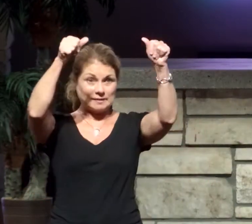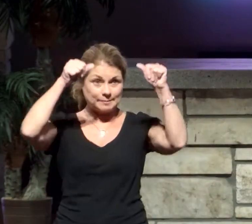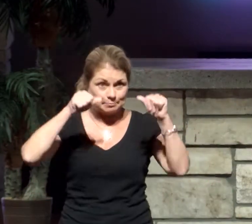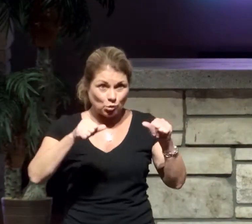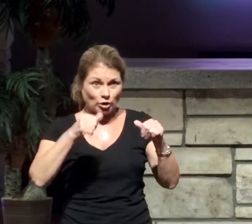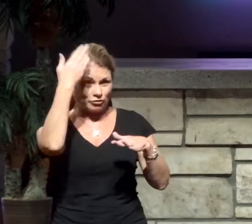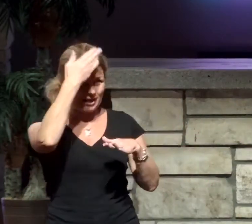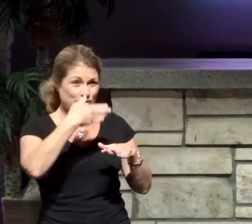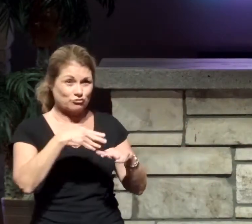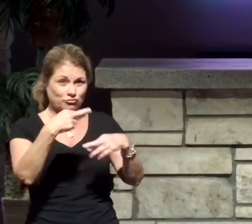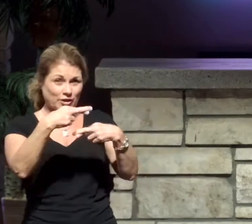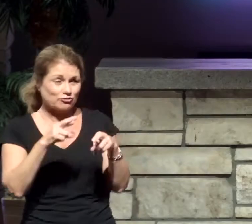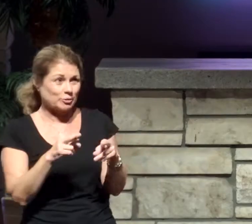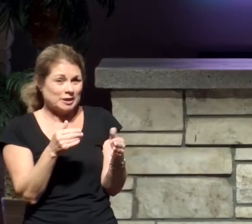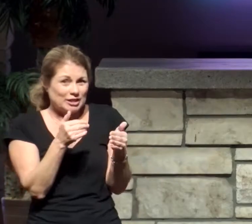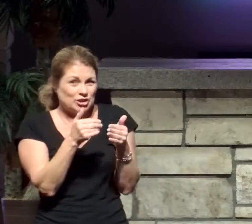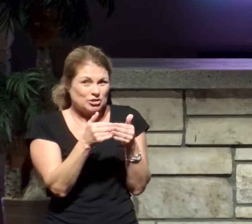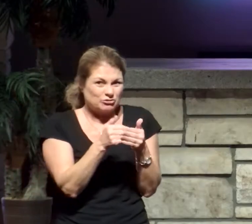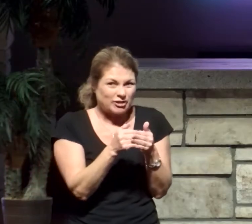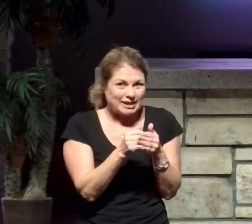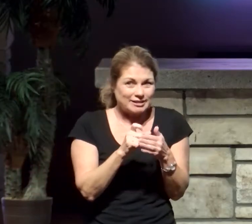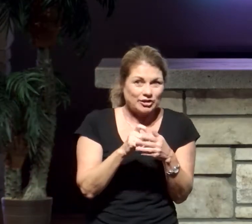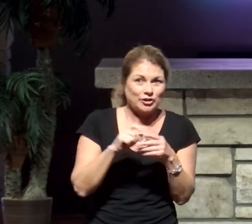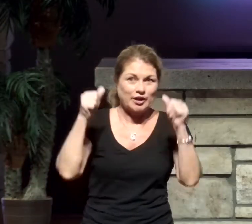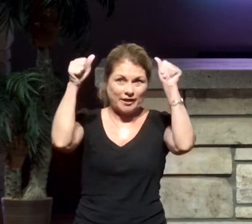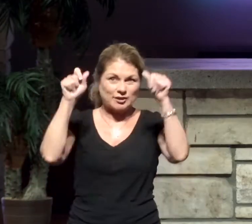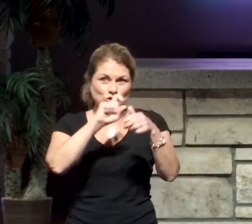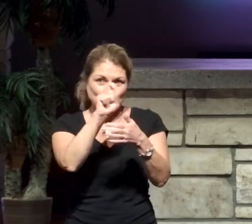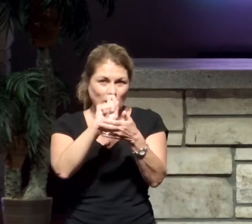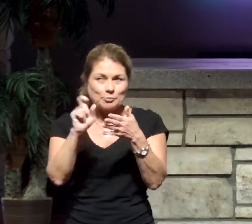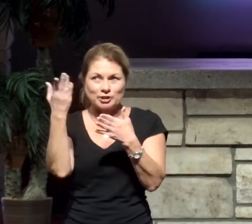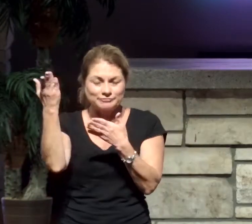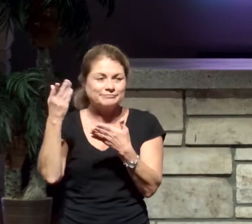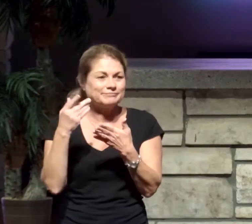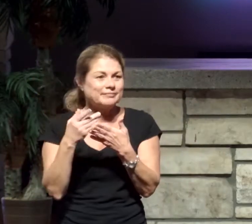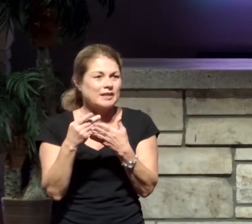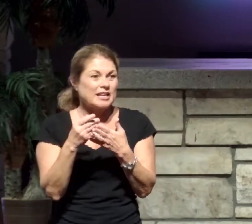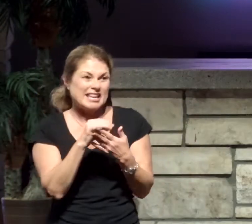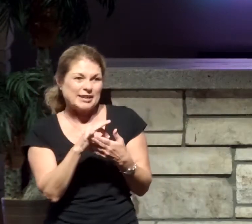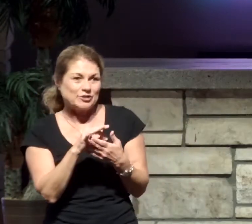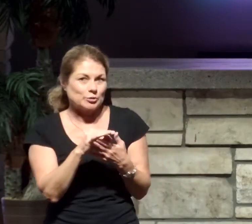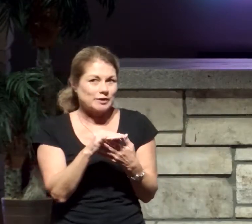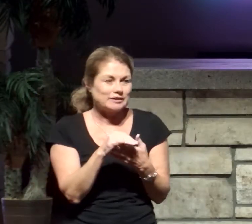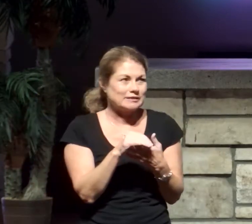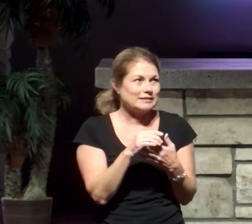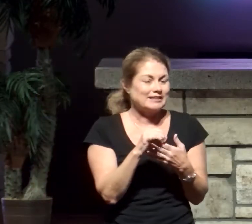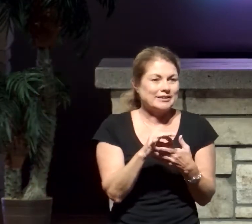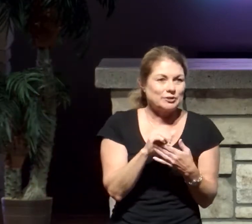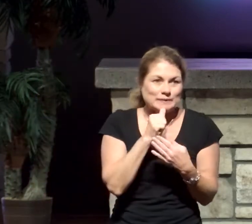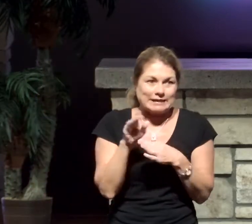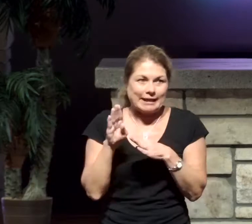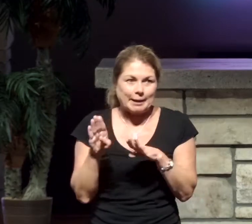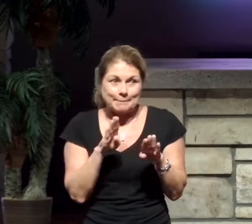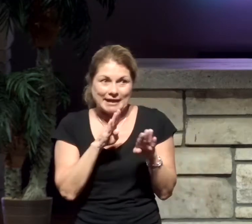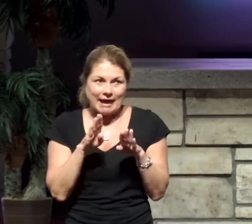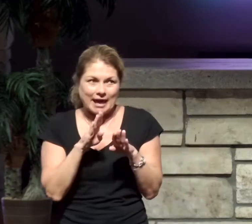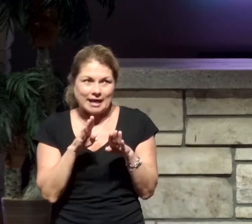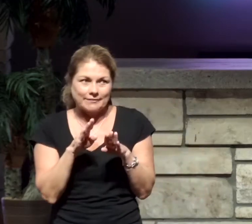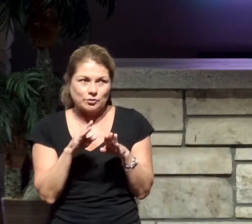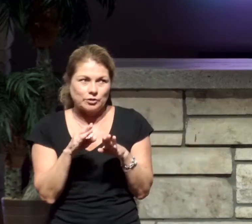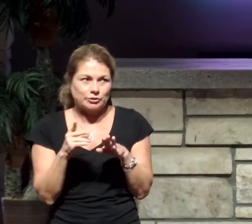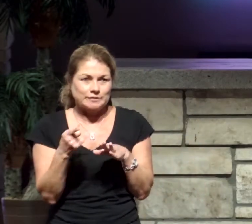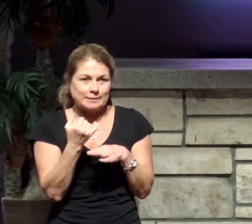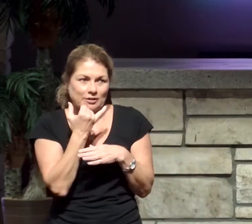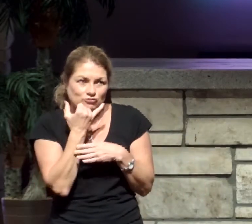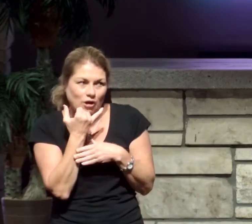right by the chalkboard. And whenever you misbehaved or you did something that you weren't supposed to do, she would walk up to the front